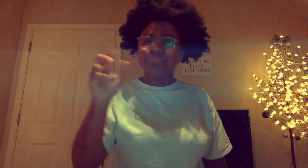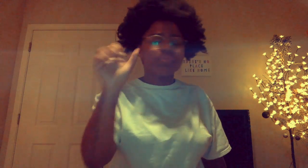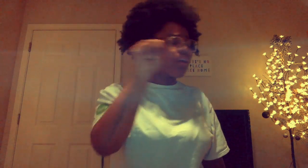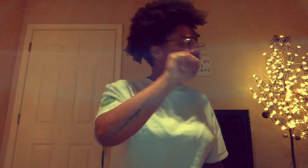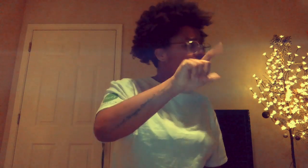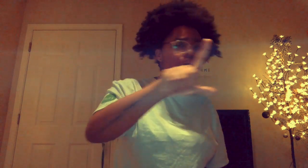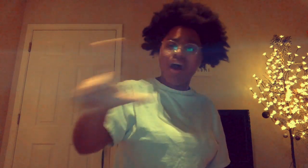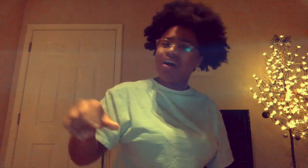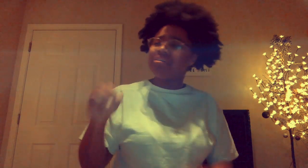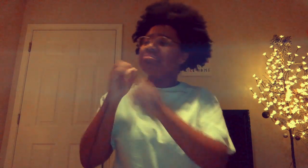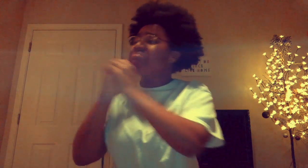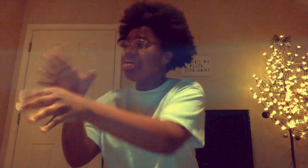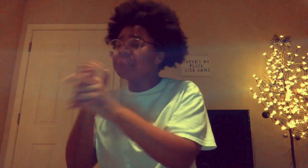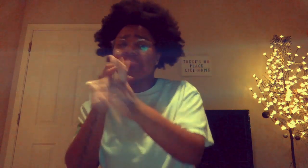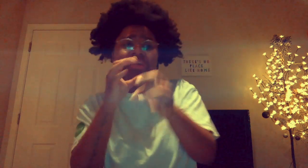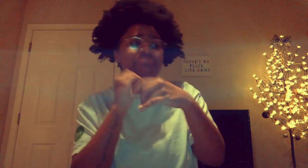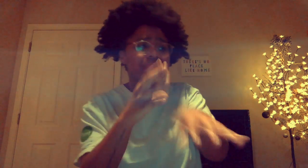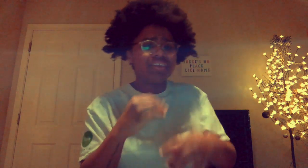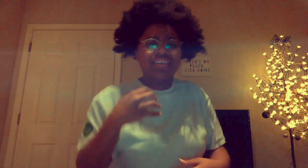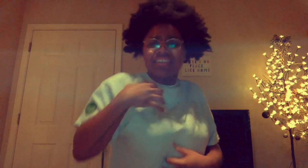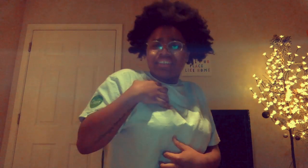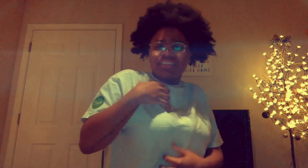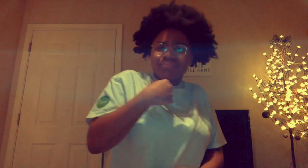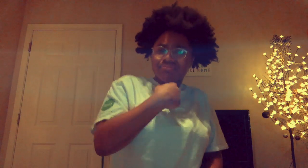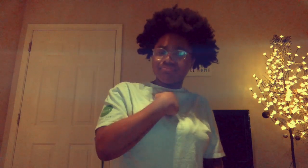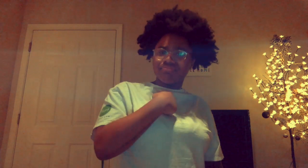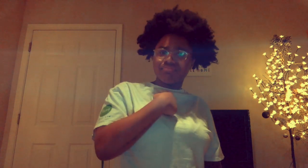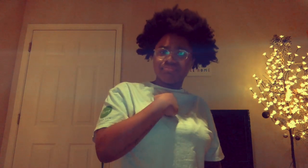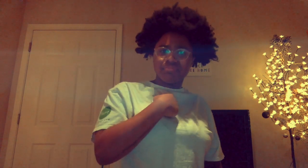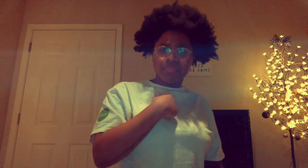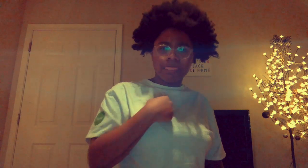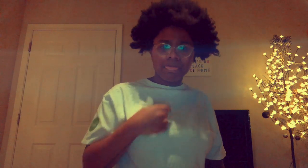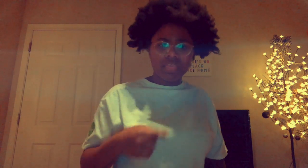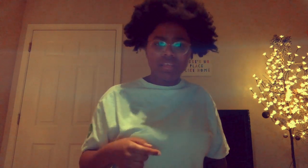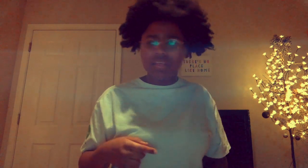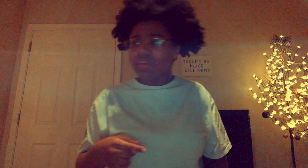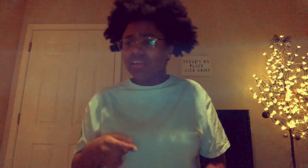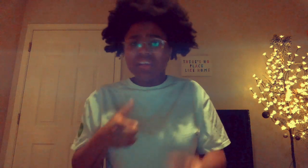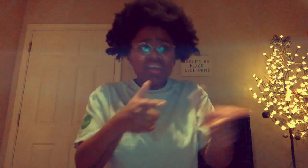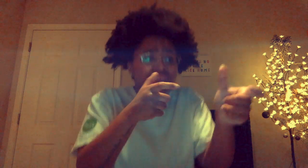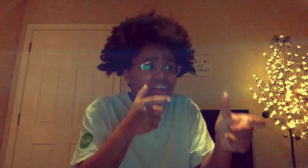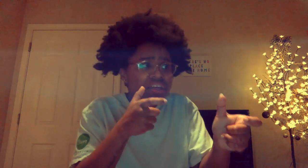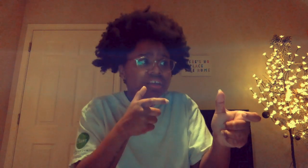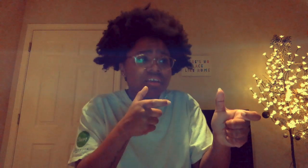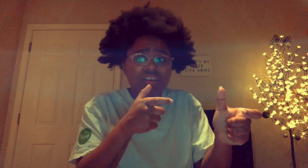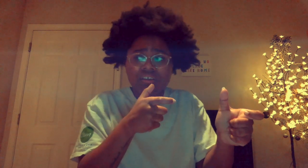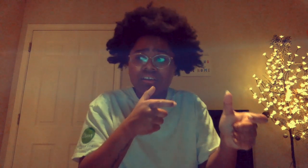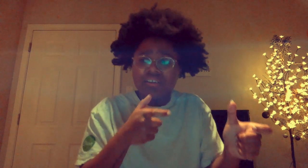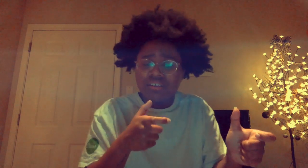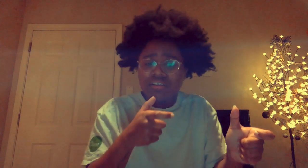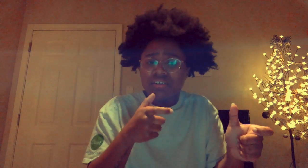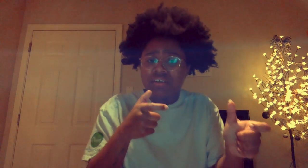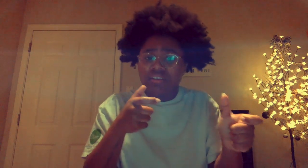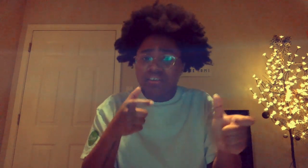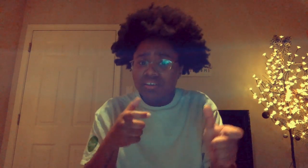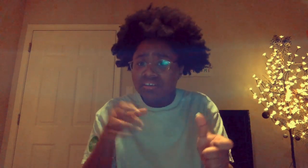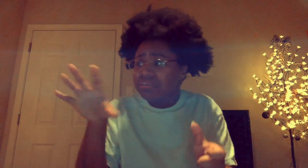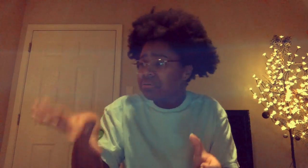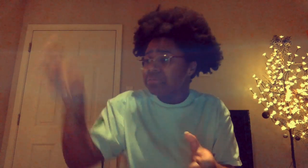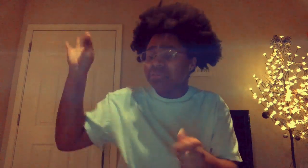Seeing everyone throw up at the same time, it frightened me. And then suddenly, I felt the